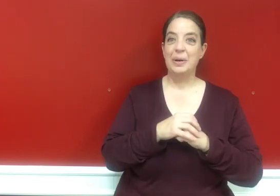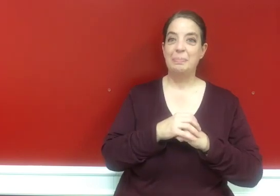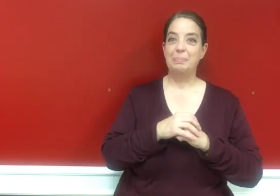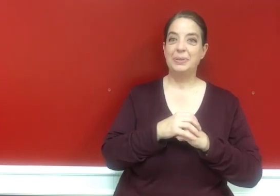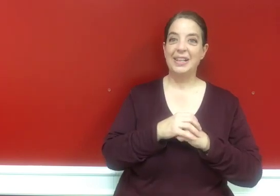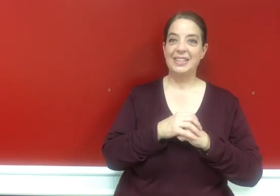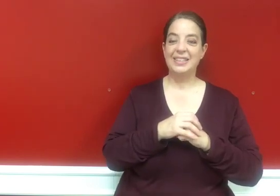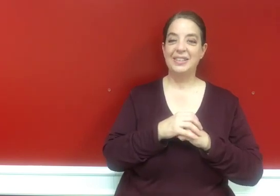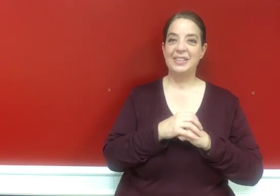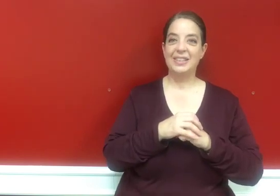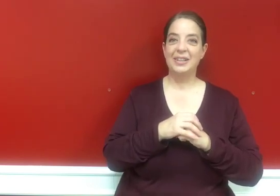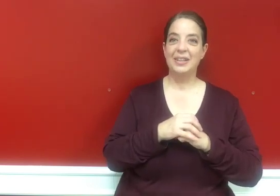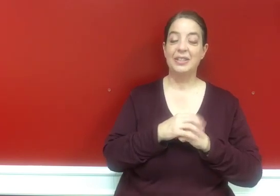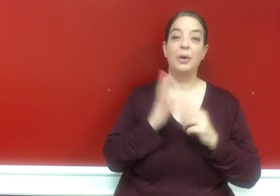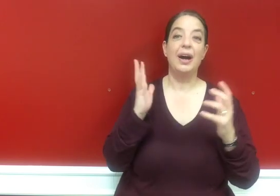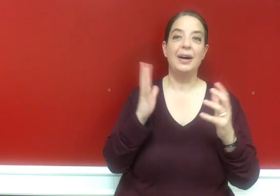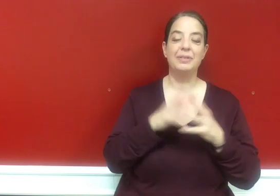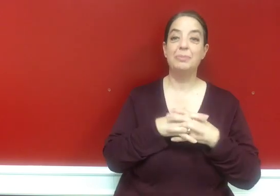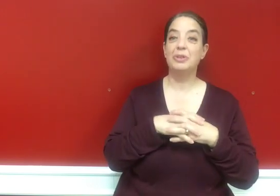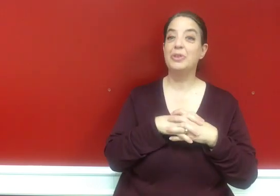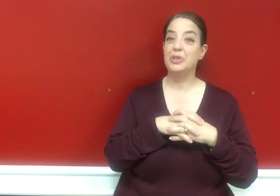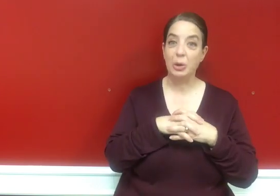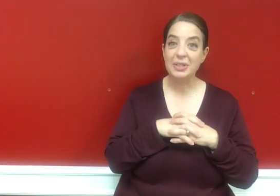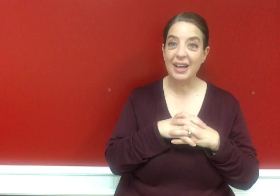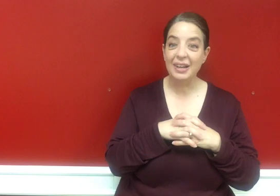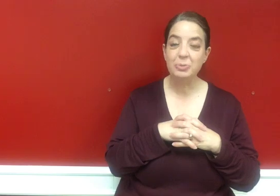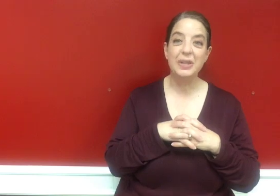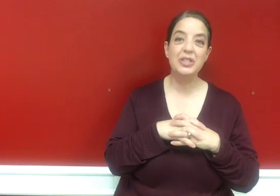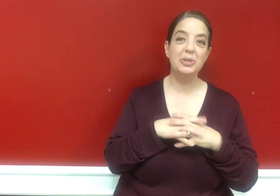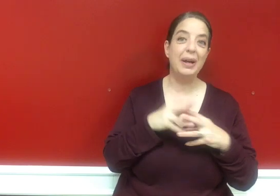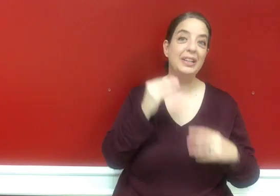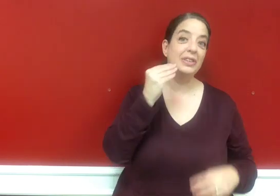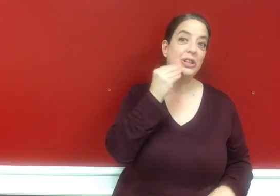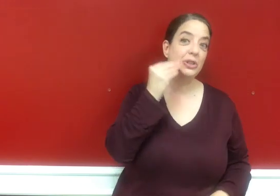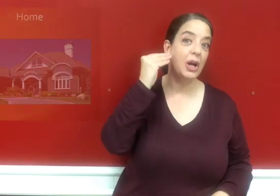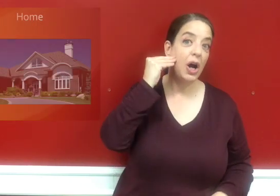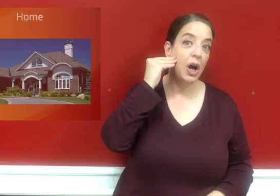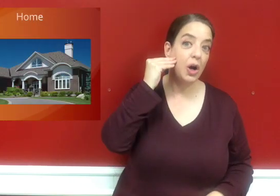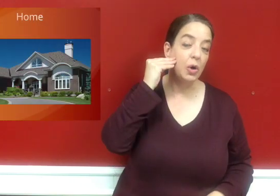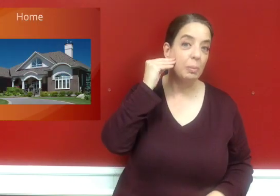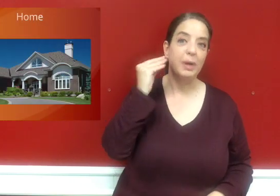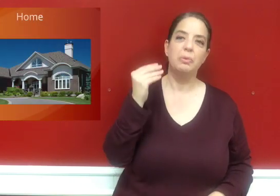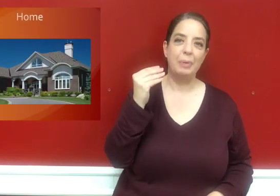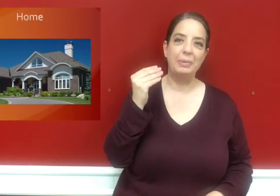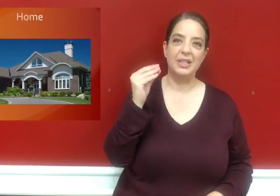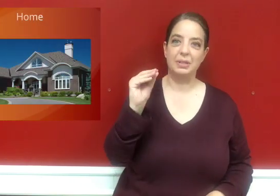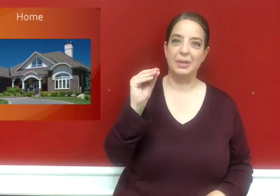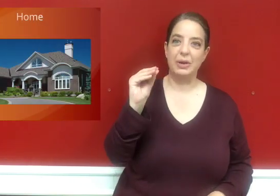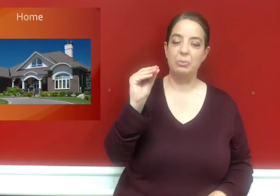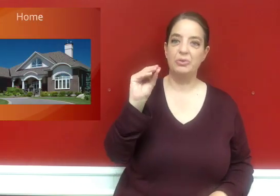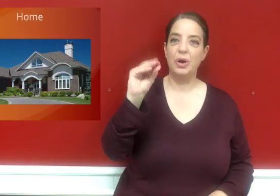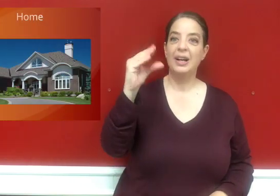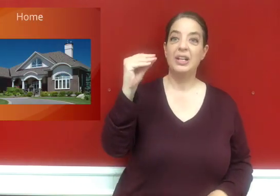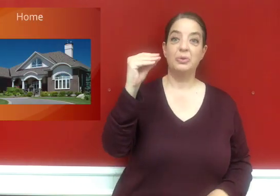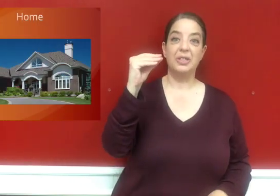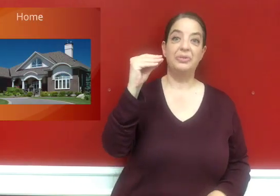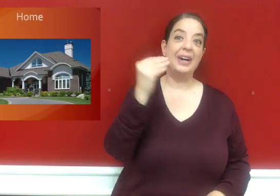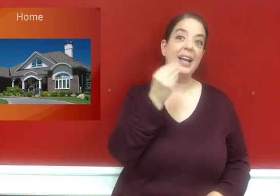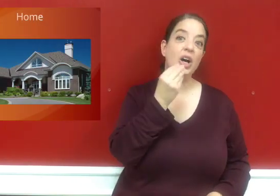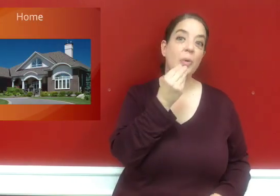Some places, some different domiciles, places you might live include home. We probably talked about that one before. So it's a flat O where